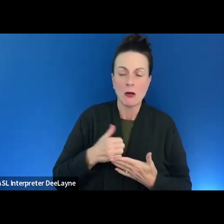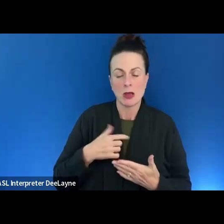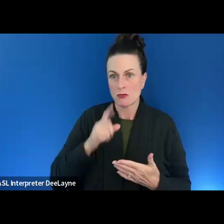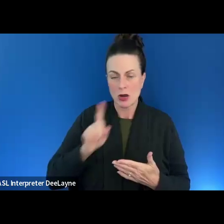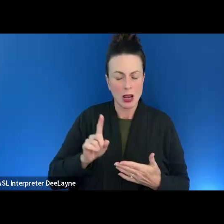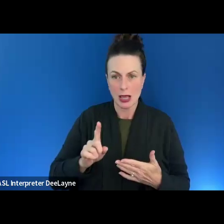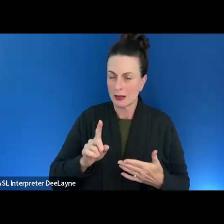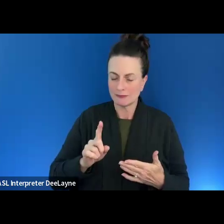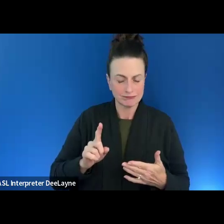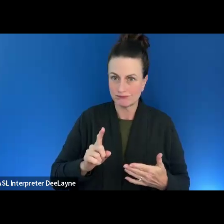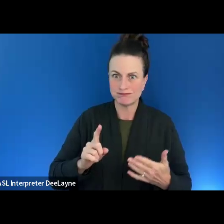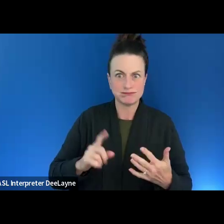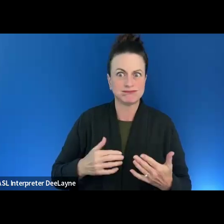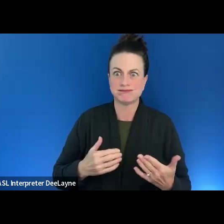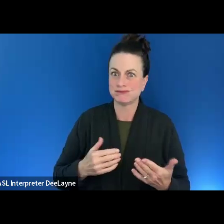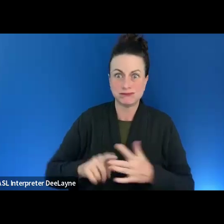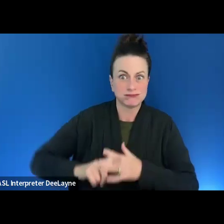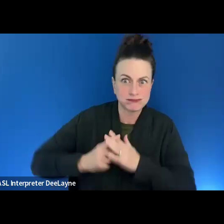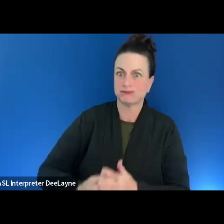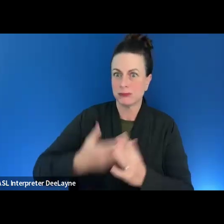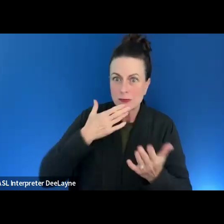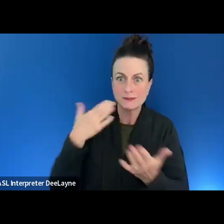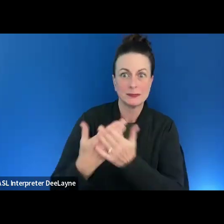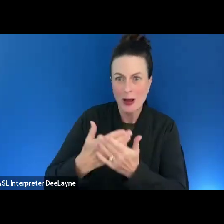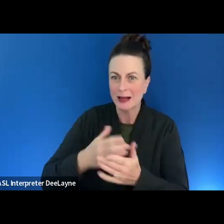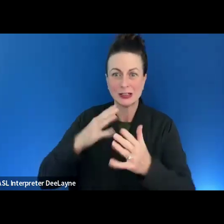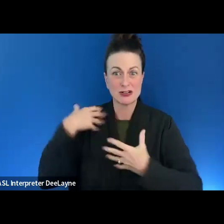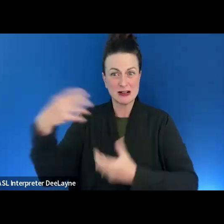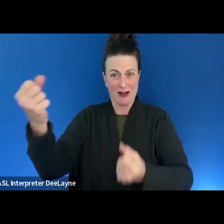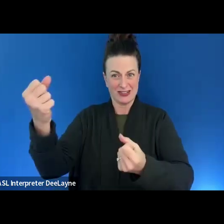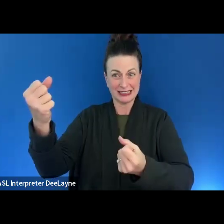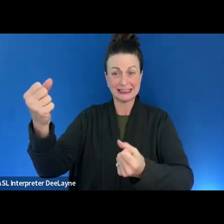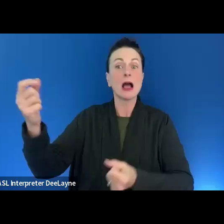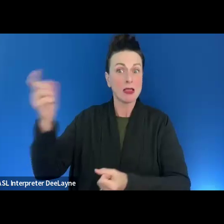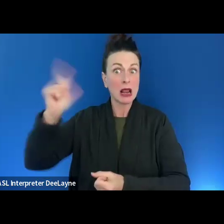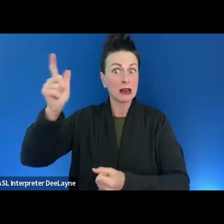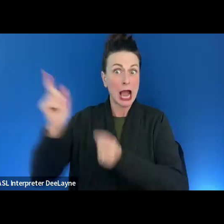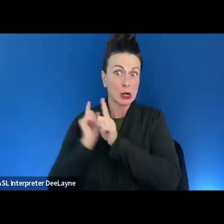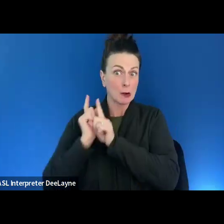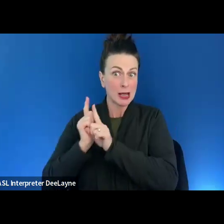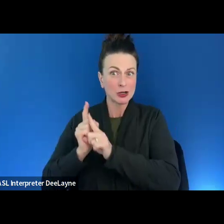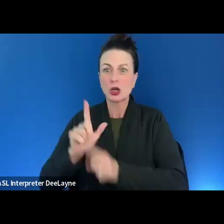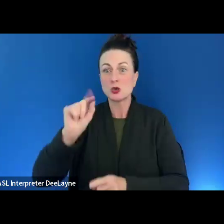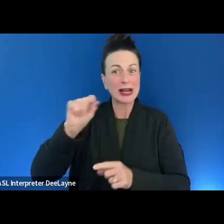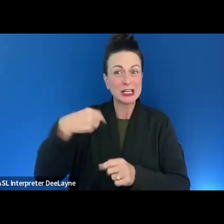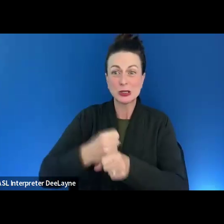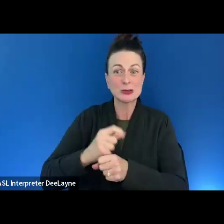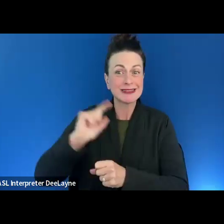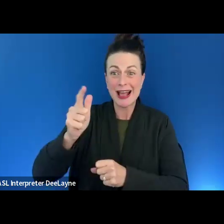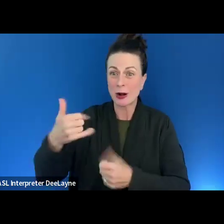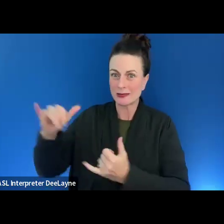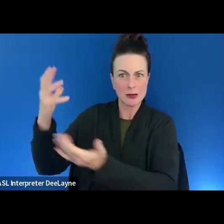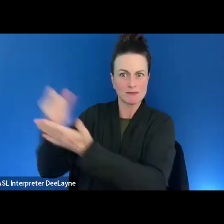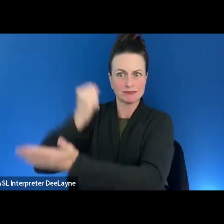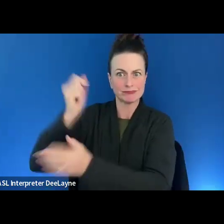catapult me to another space and helped me receive that confidence and future mentorship, which to this day, 20 something years later, I still